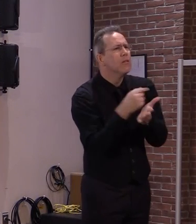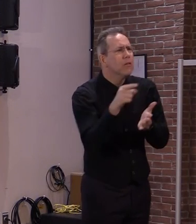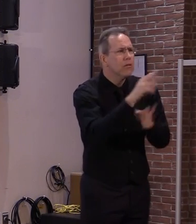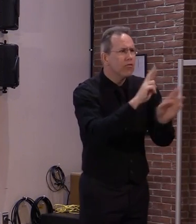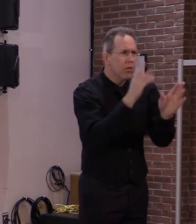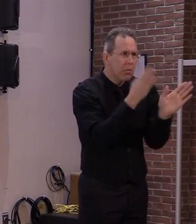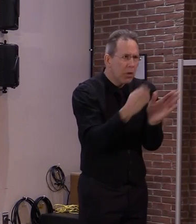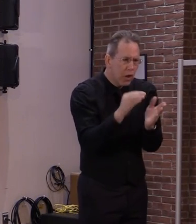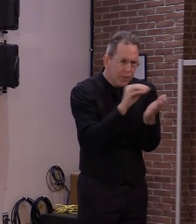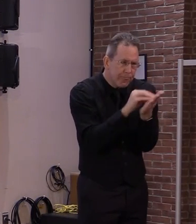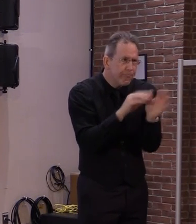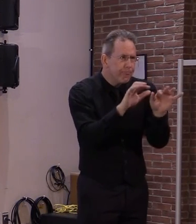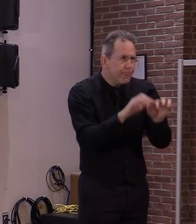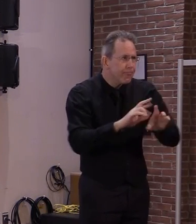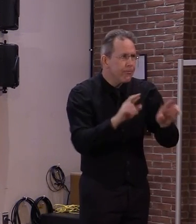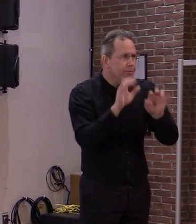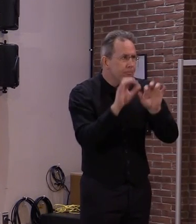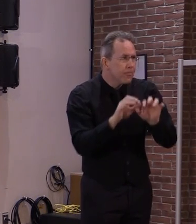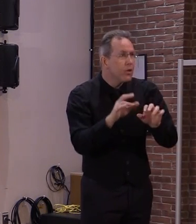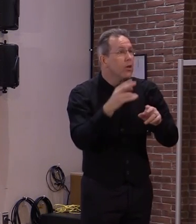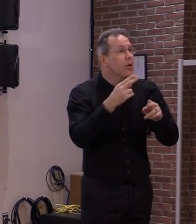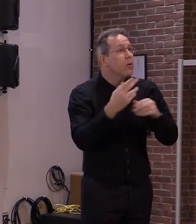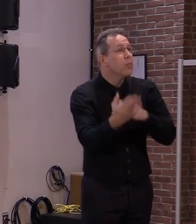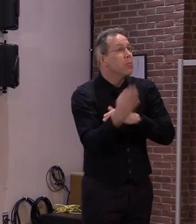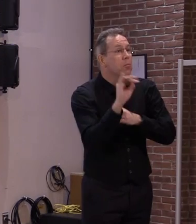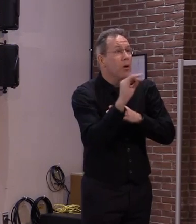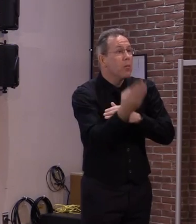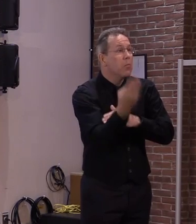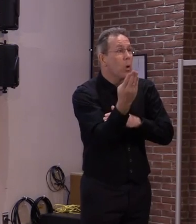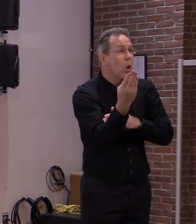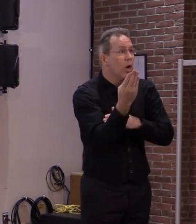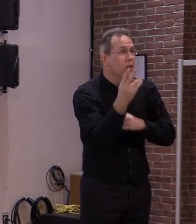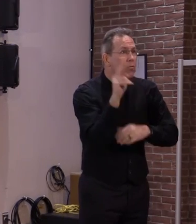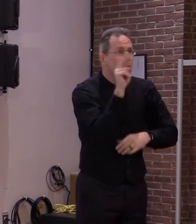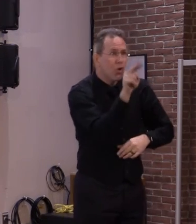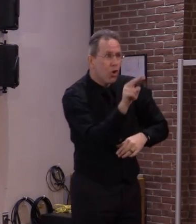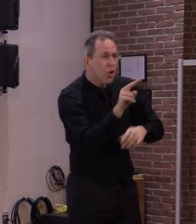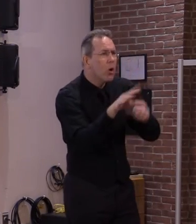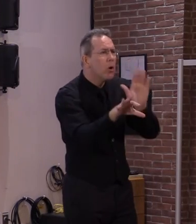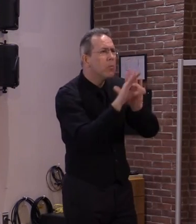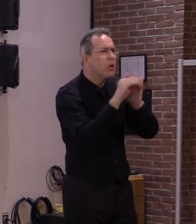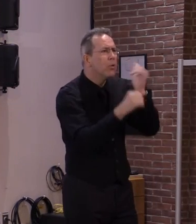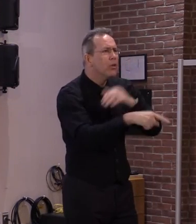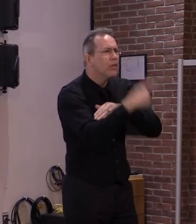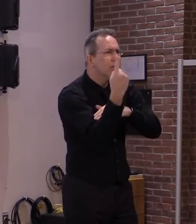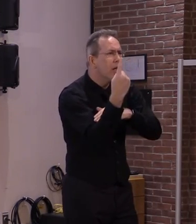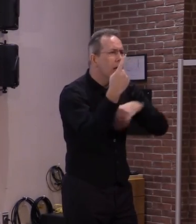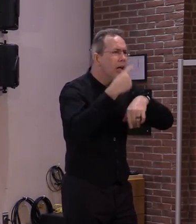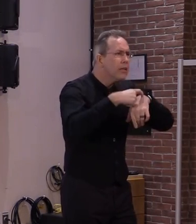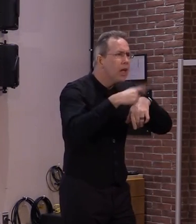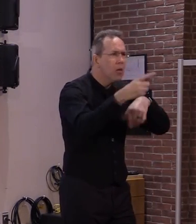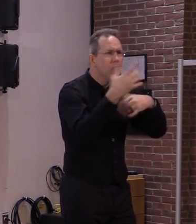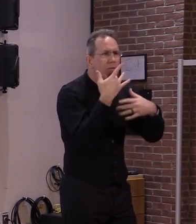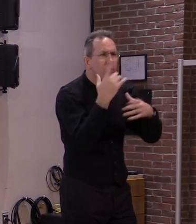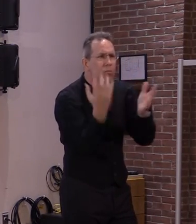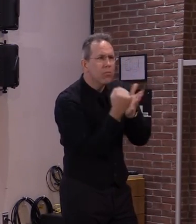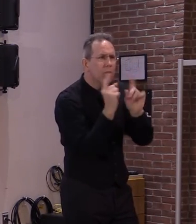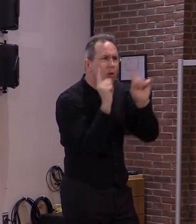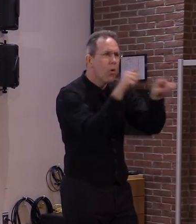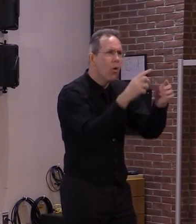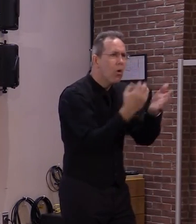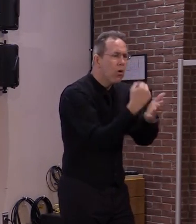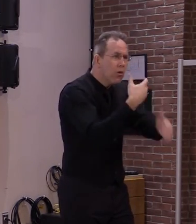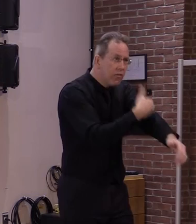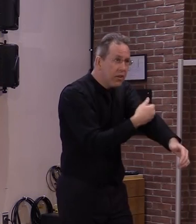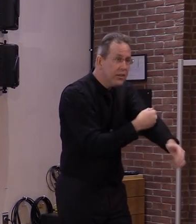in, pick a place, date, and time to get your vaccine. A short video about the registration process